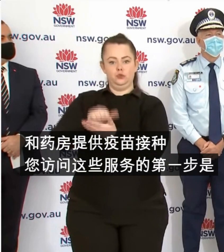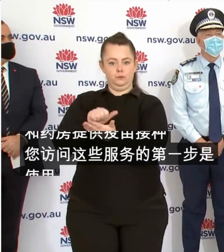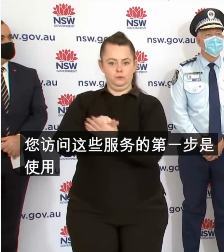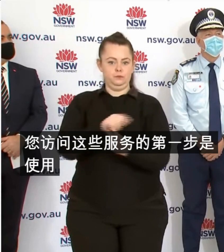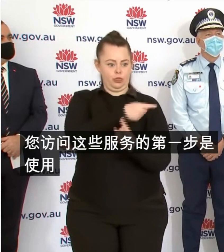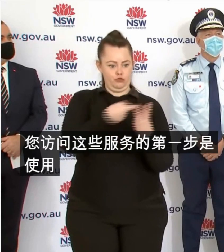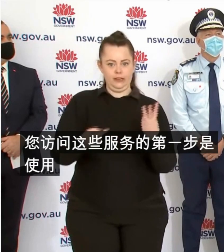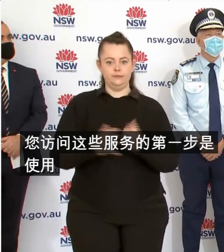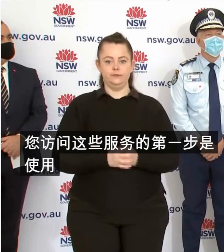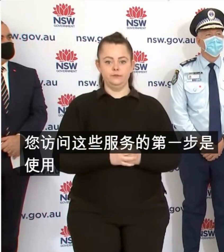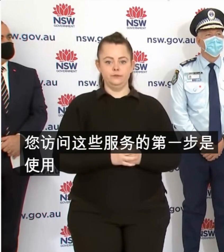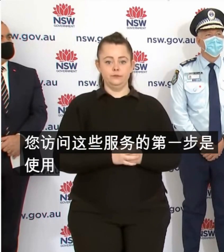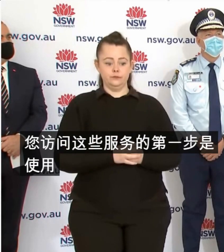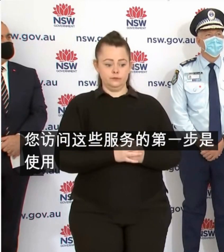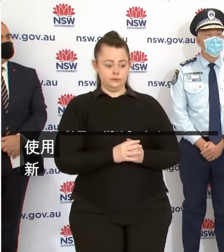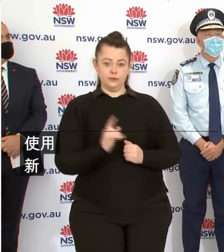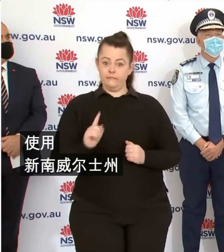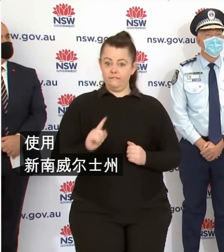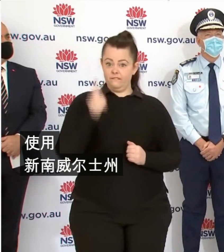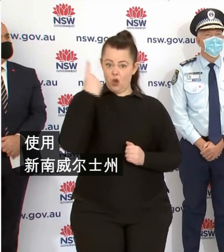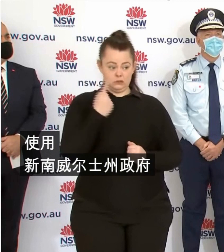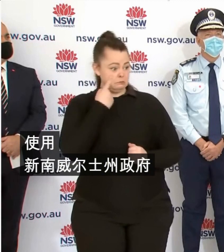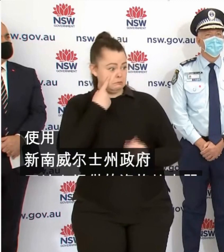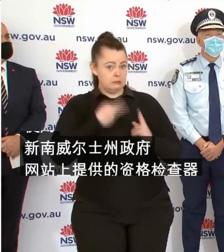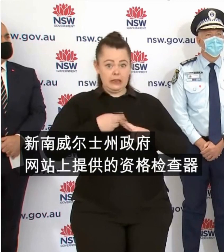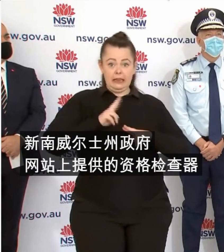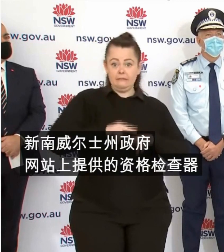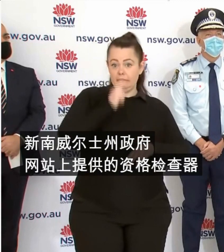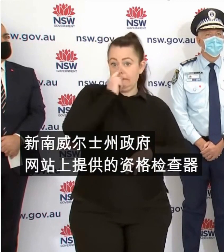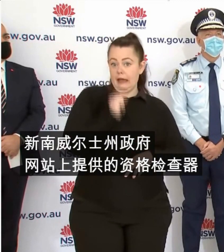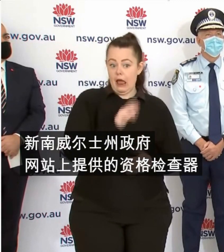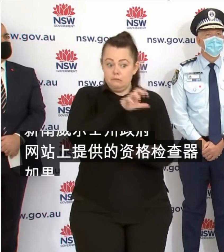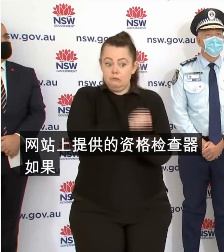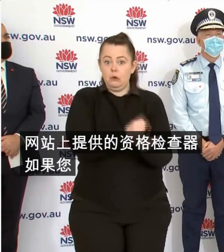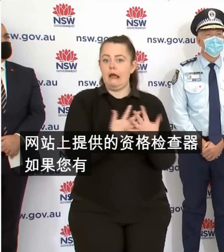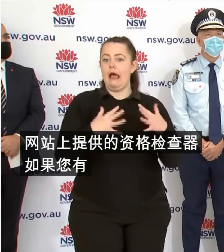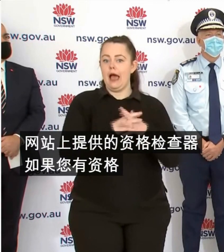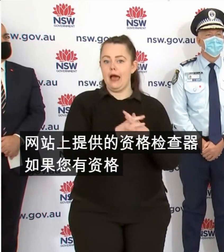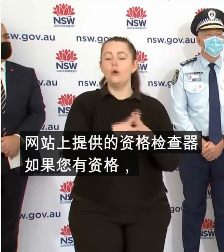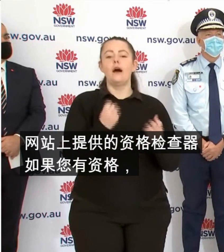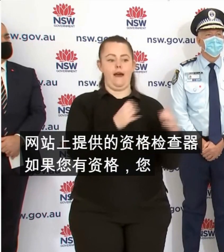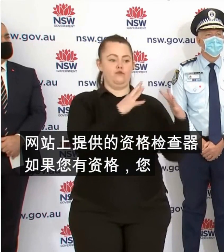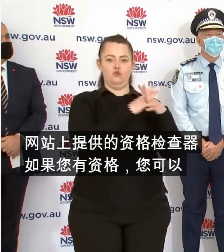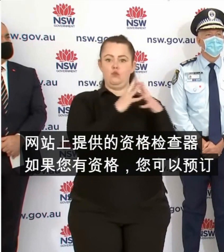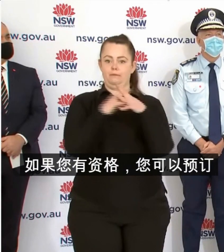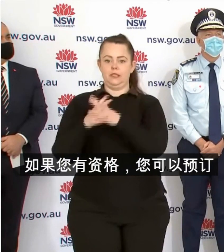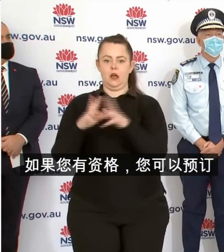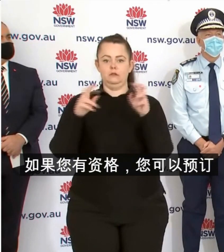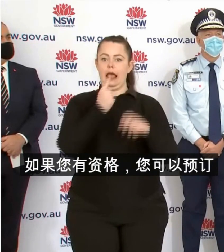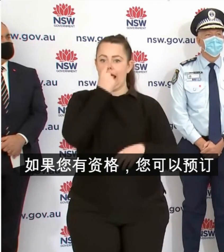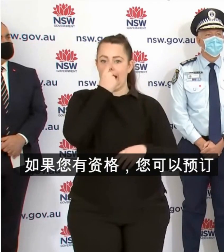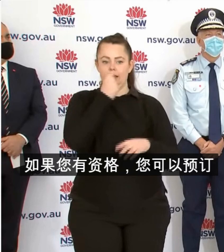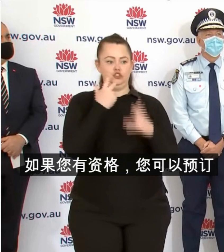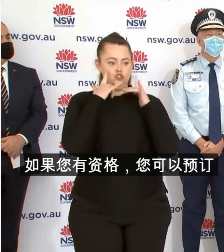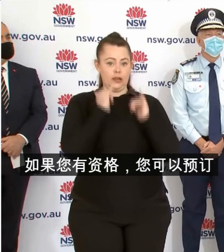these is to use the eligibility checker available through the New South Wales Government website. If you are eligible, you can book in at your